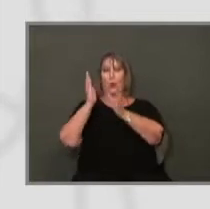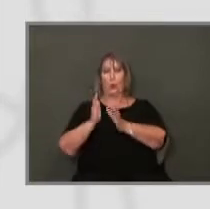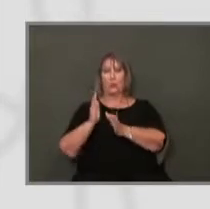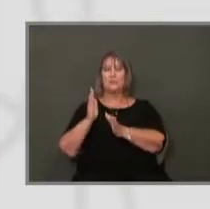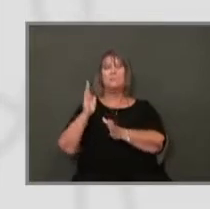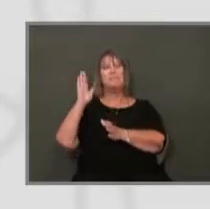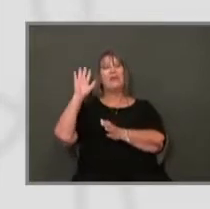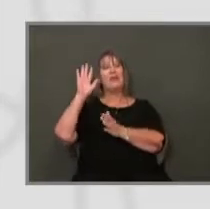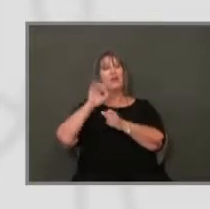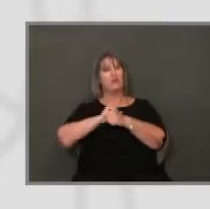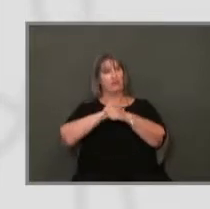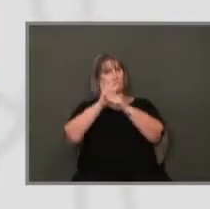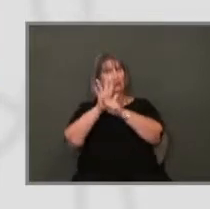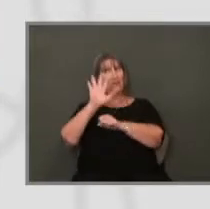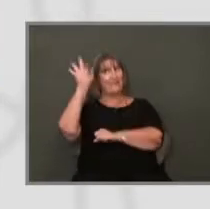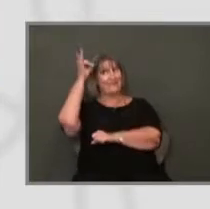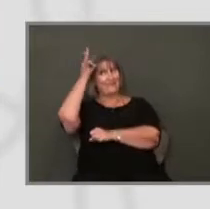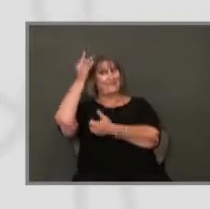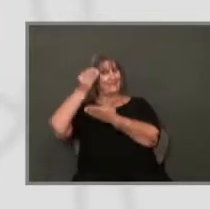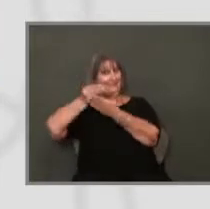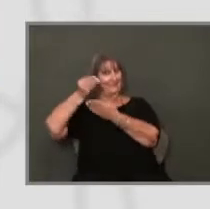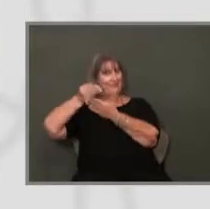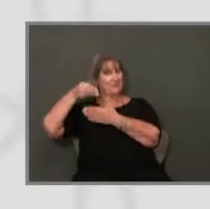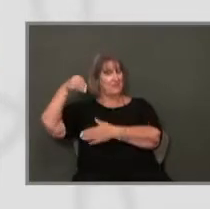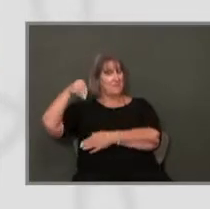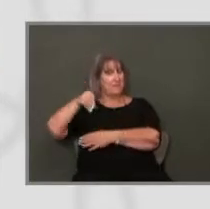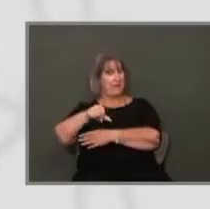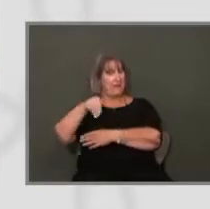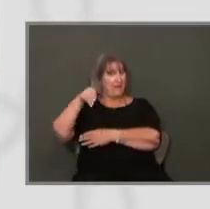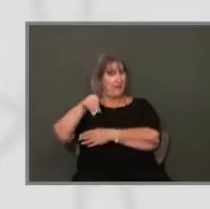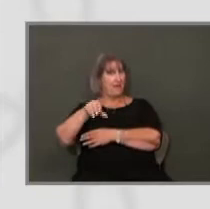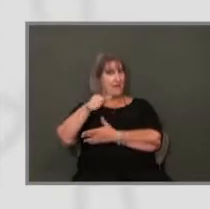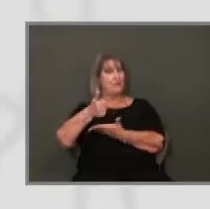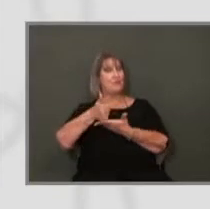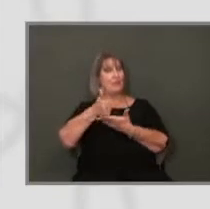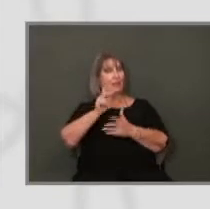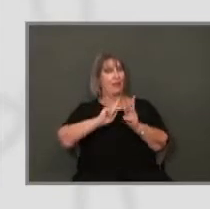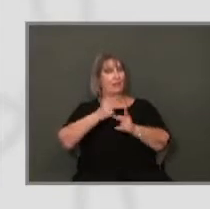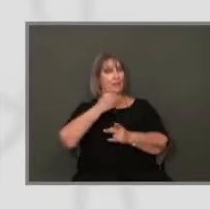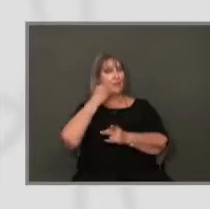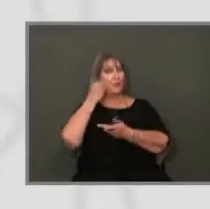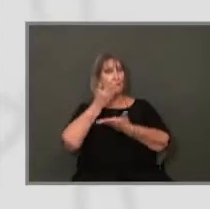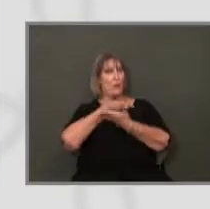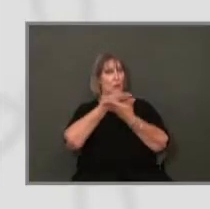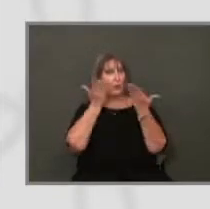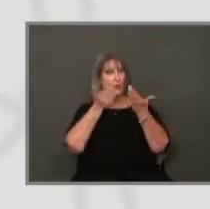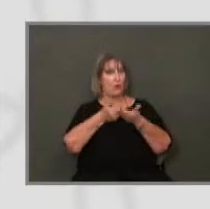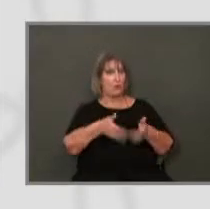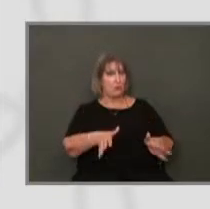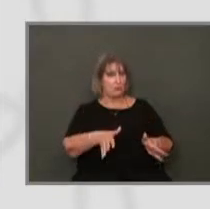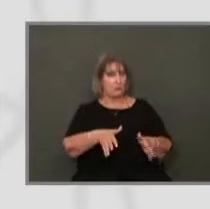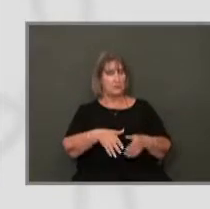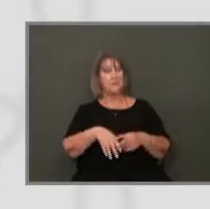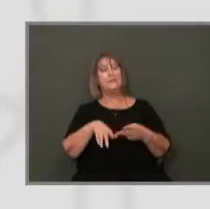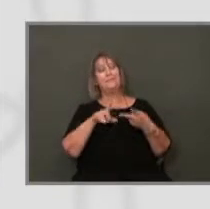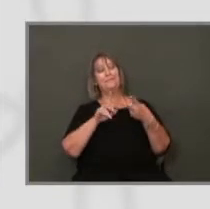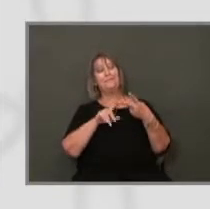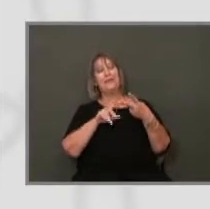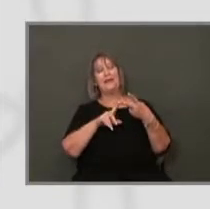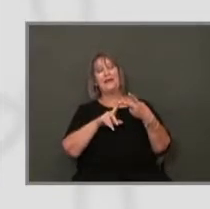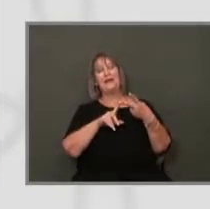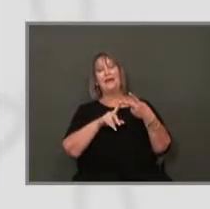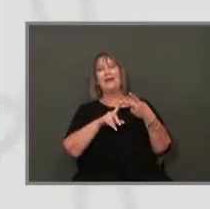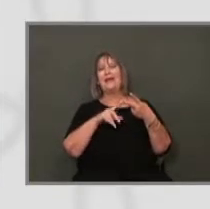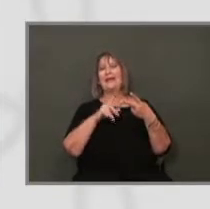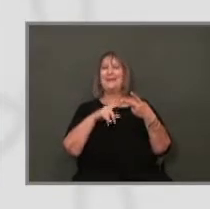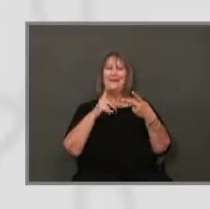grants during COVID, because there's still a lot of work that needs to continue. We also established a homeless hotline that really wasn't just